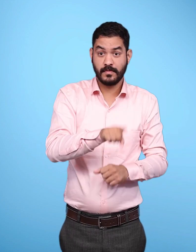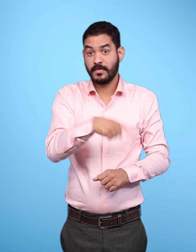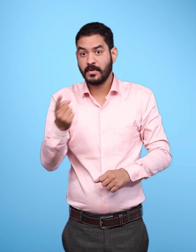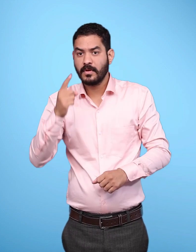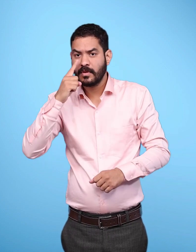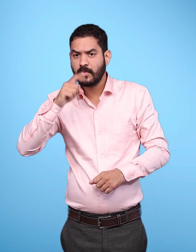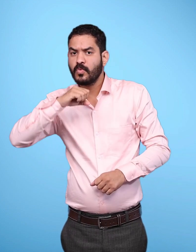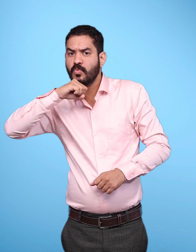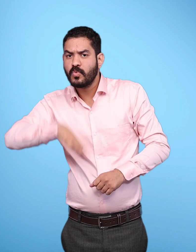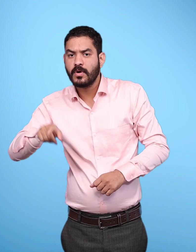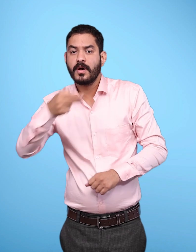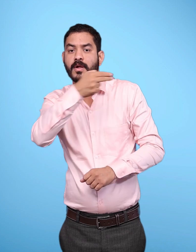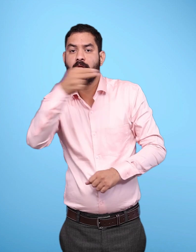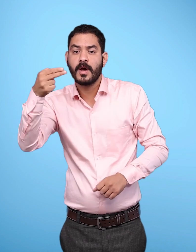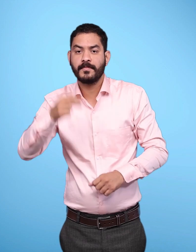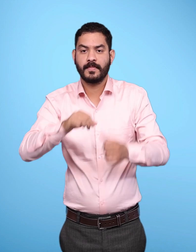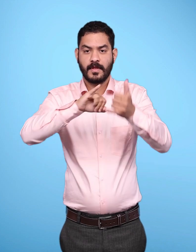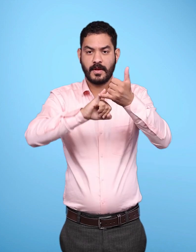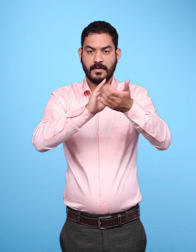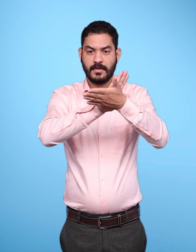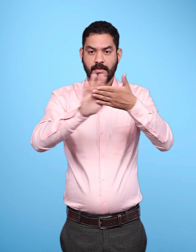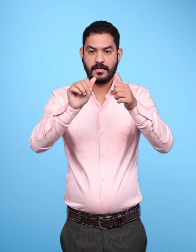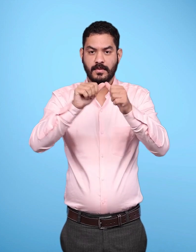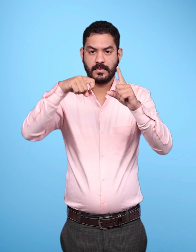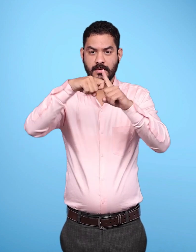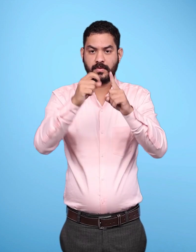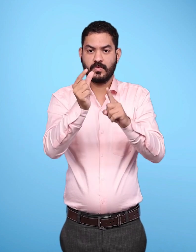and a young woman named Shakuntala.